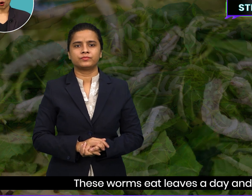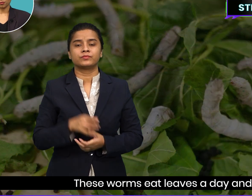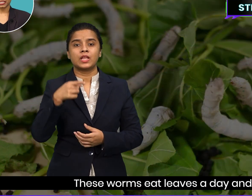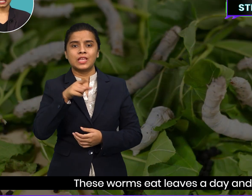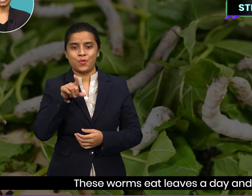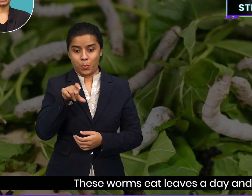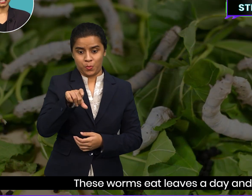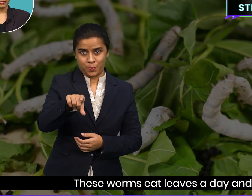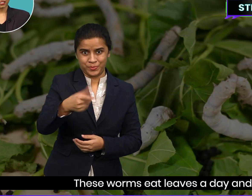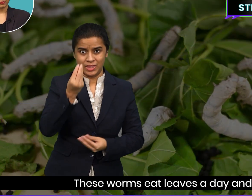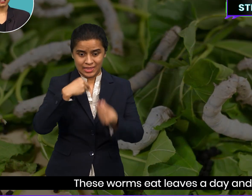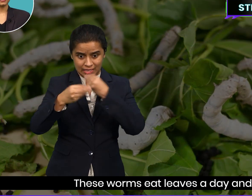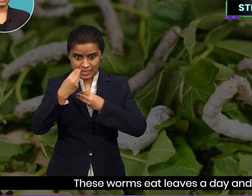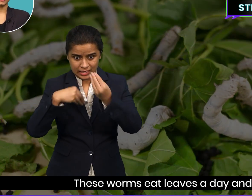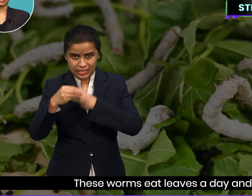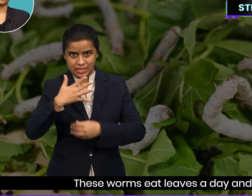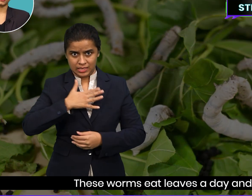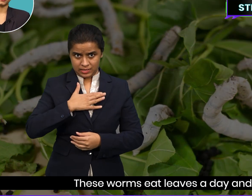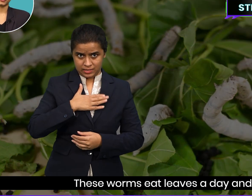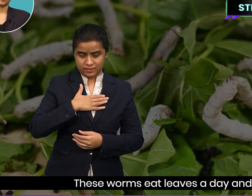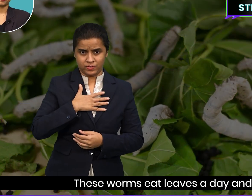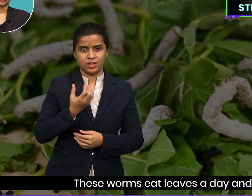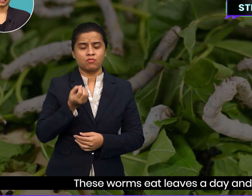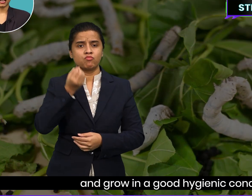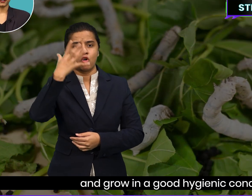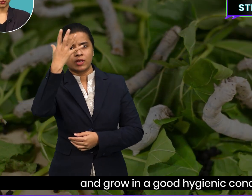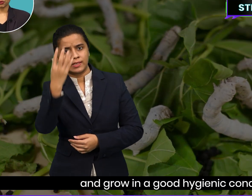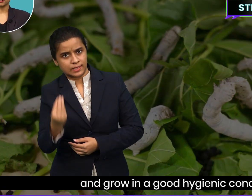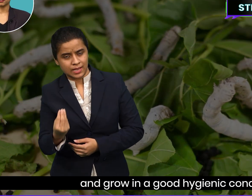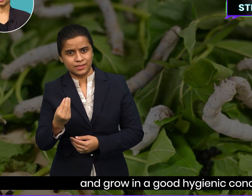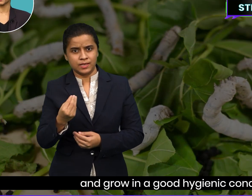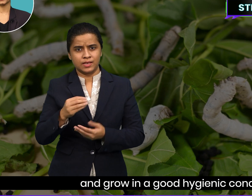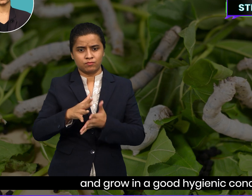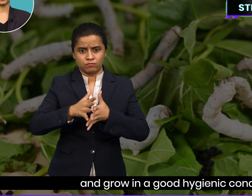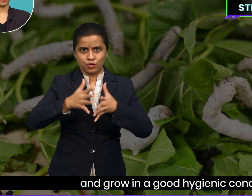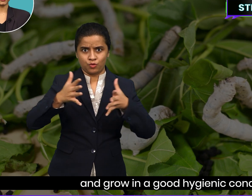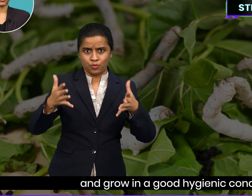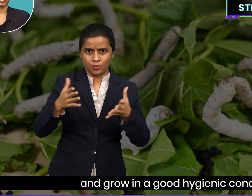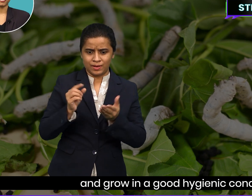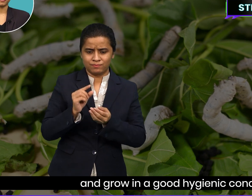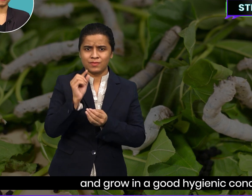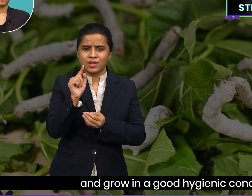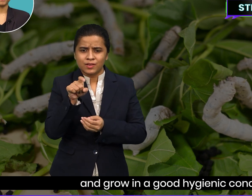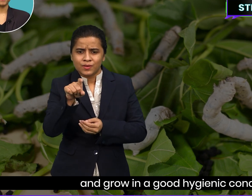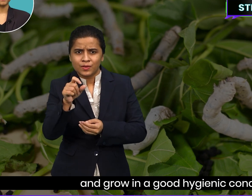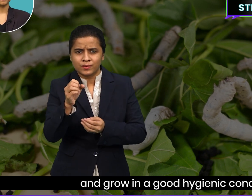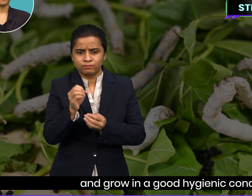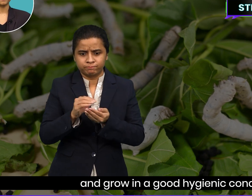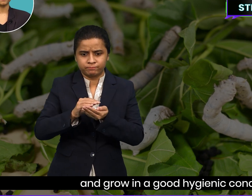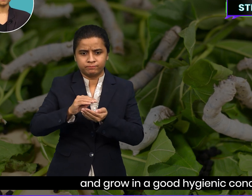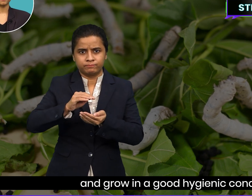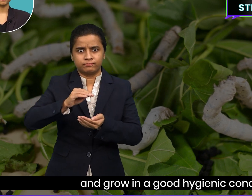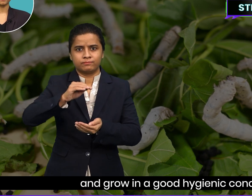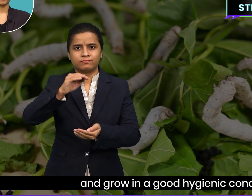These worms eat leaves a day and night and grow in a good hygienic condition.